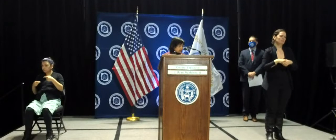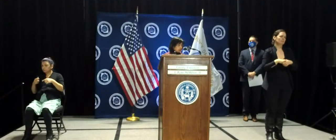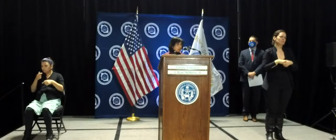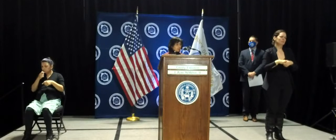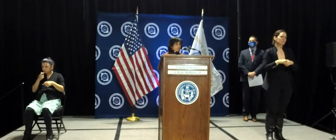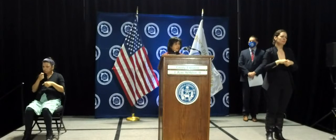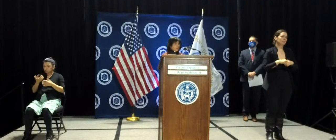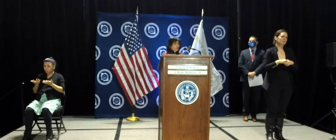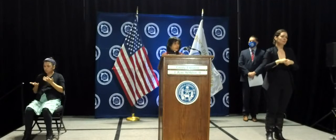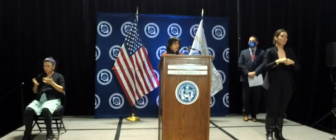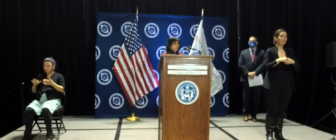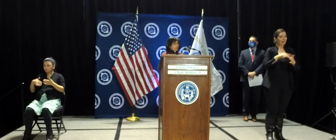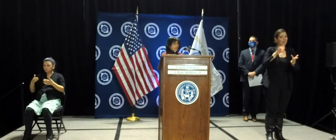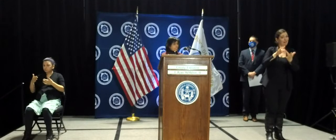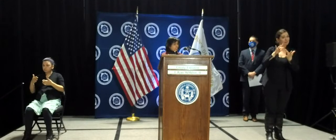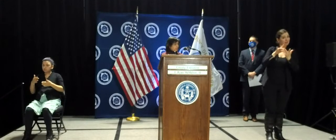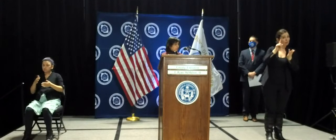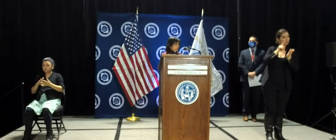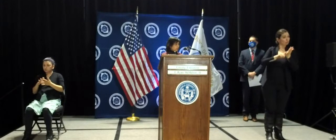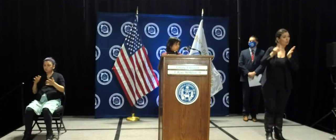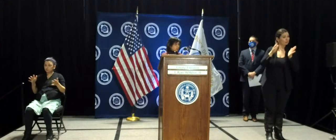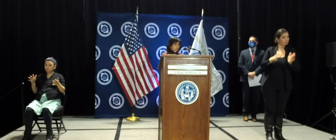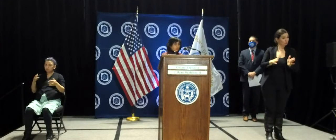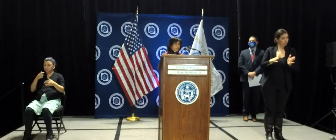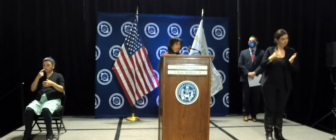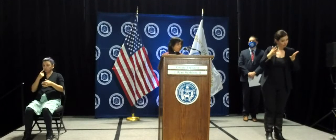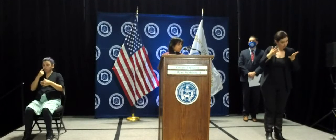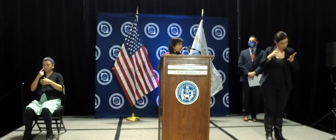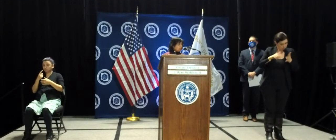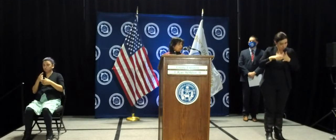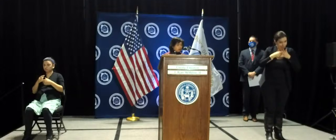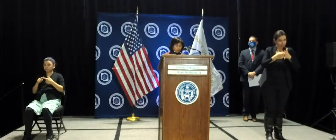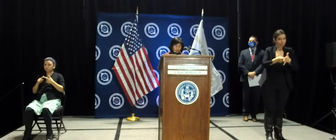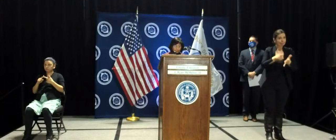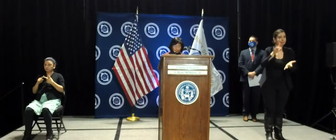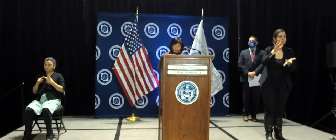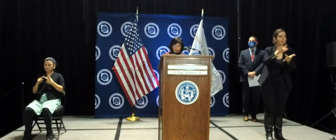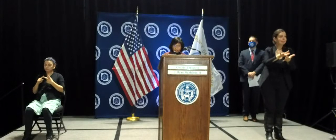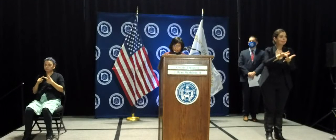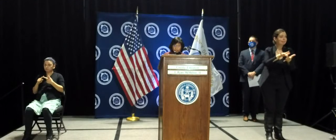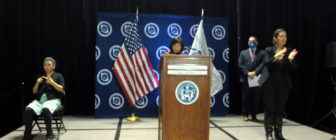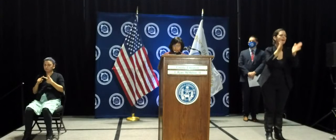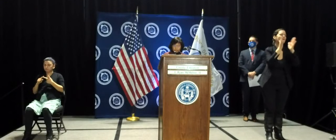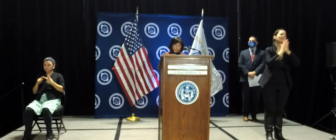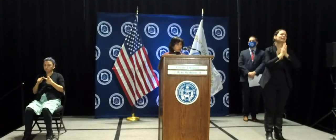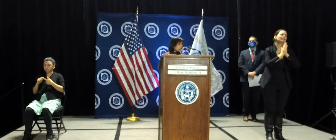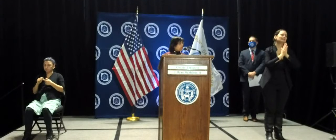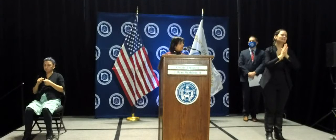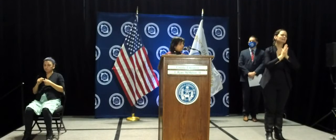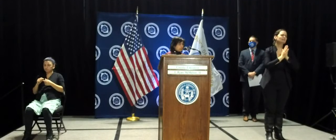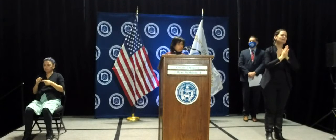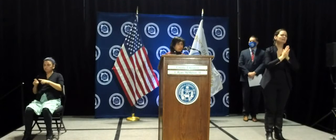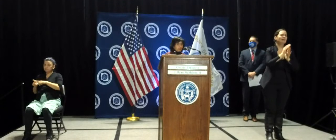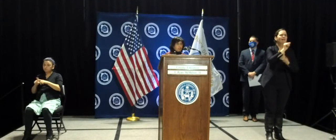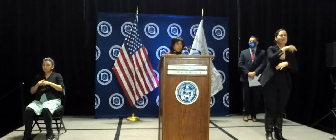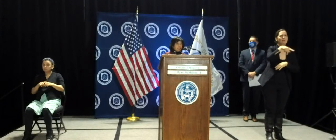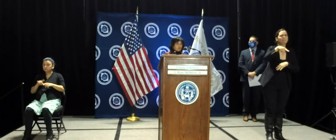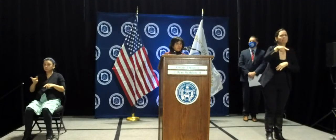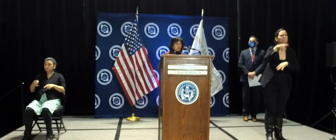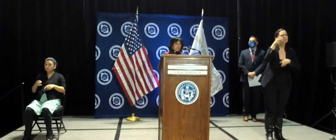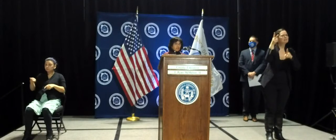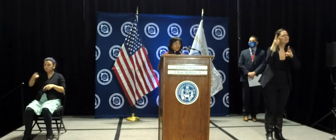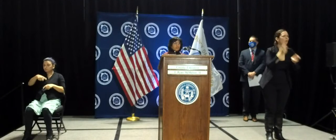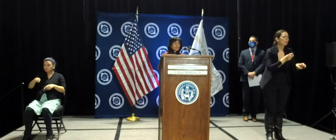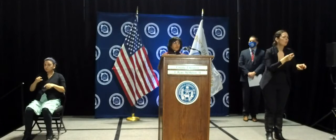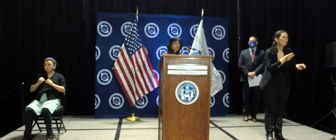case investigation, we are asking people to use an app it's called Share My Contact.